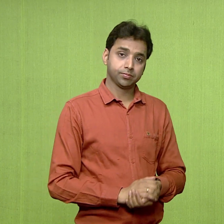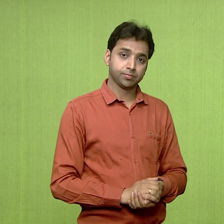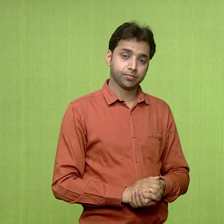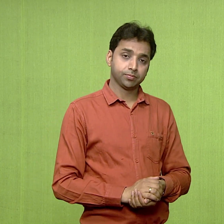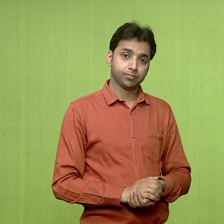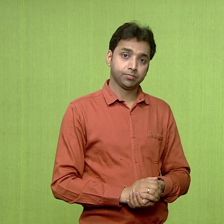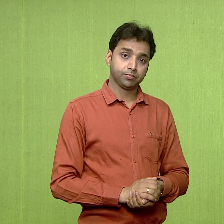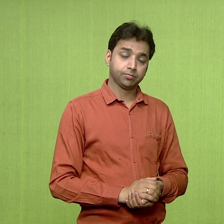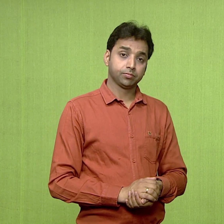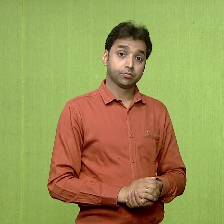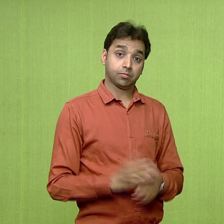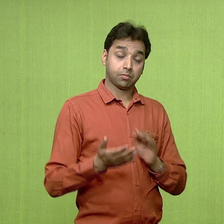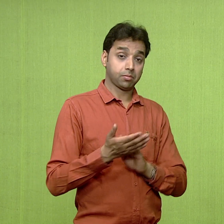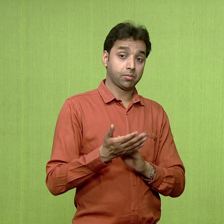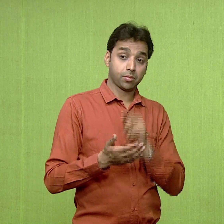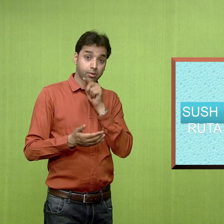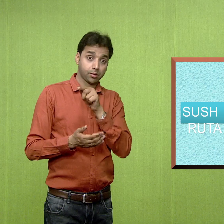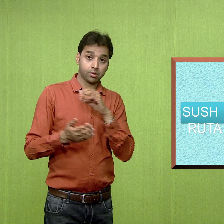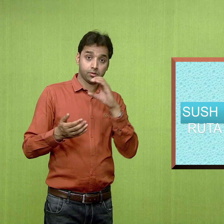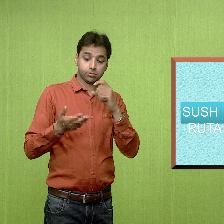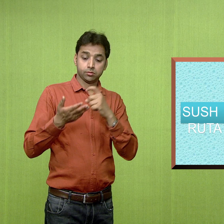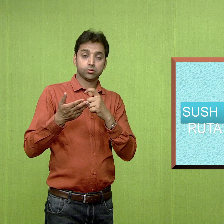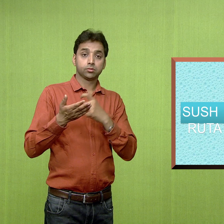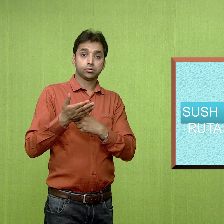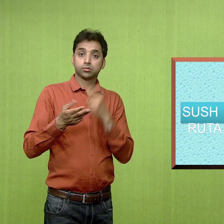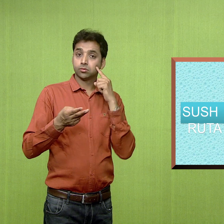The credit for this goes to Sushruta.